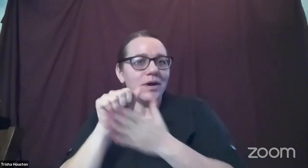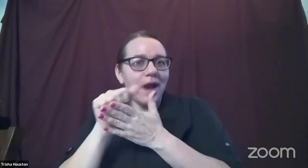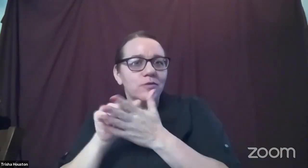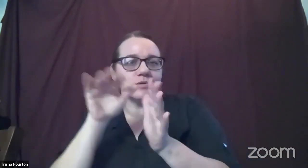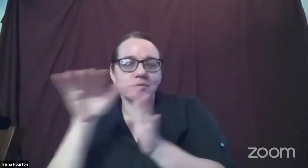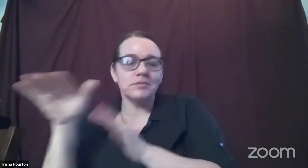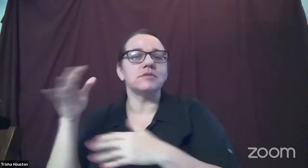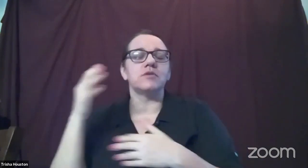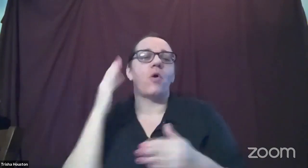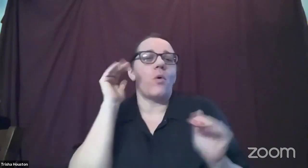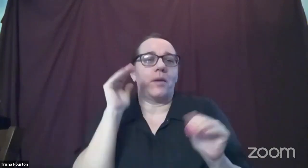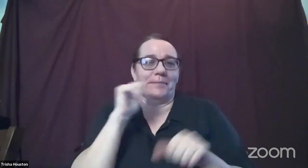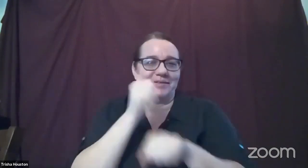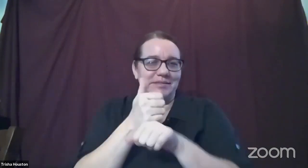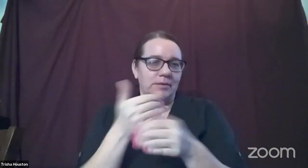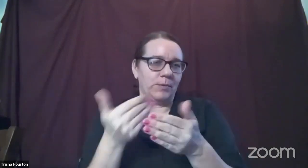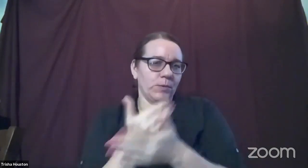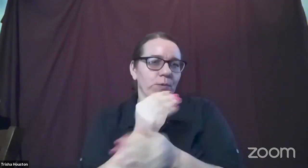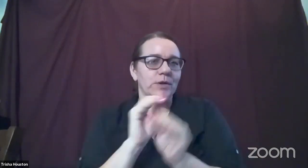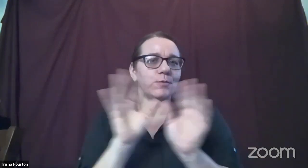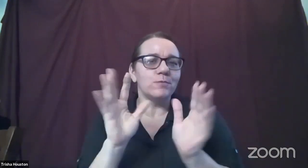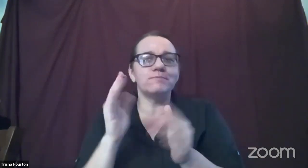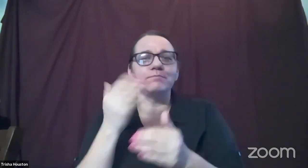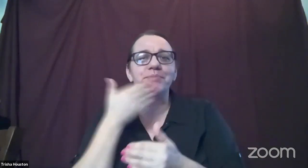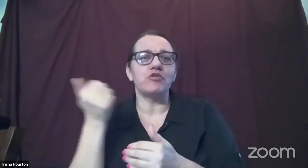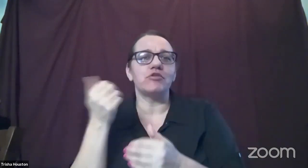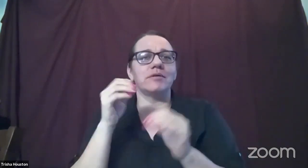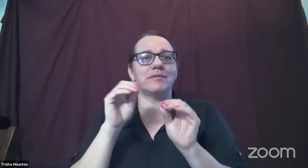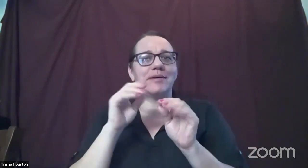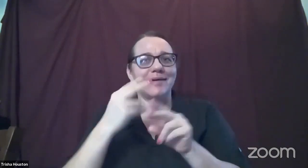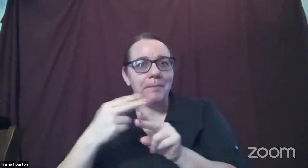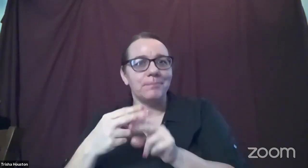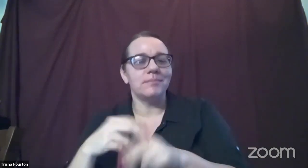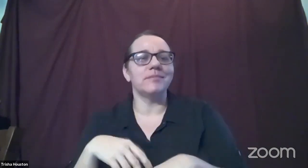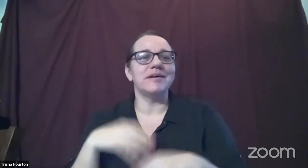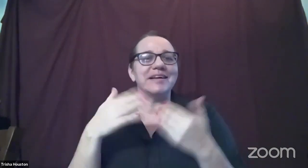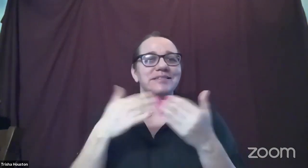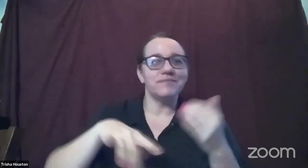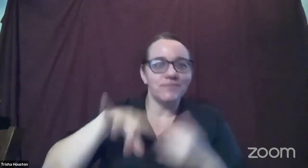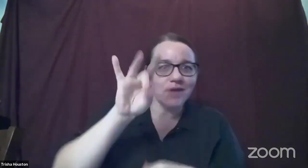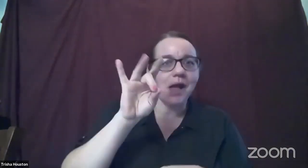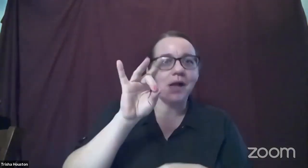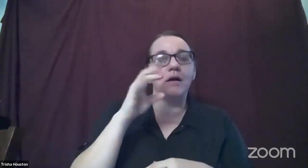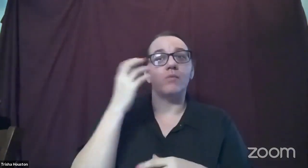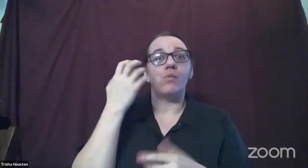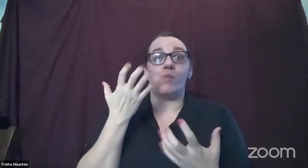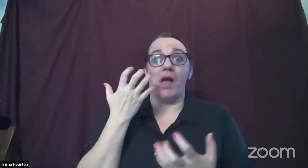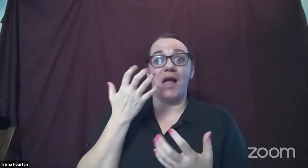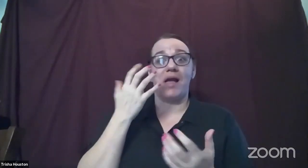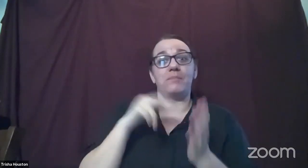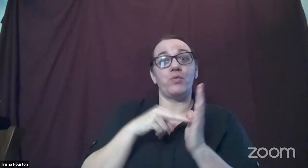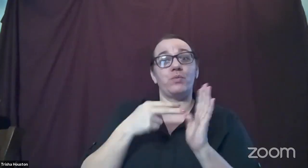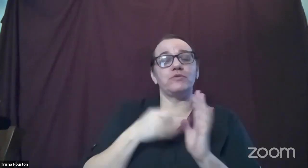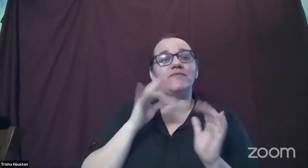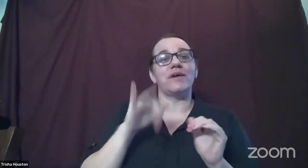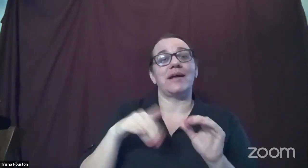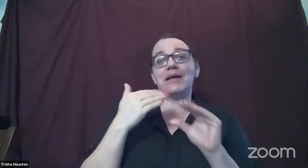that we have lost the other accounts. So my hope is that we can better distribute the new